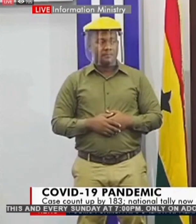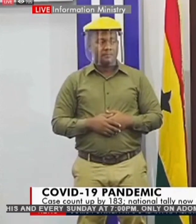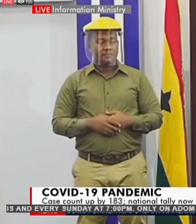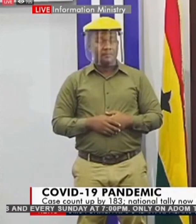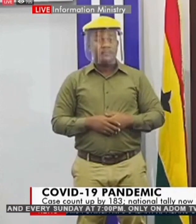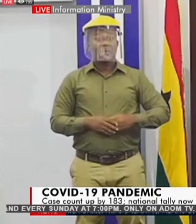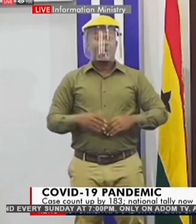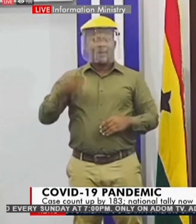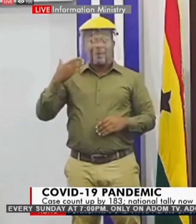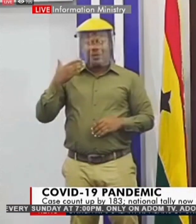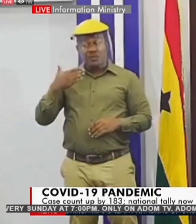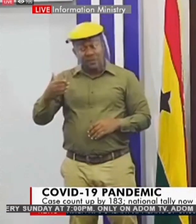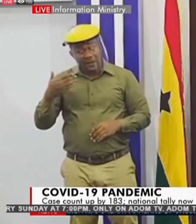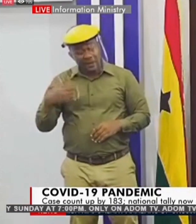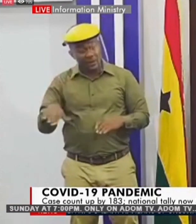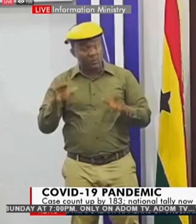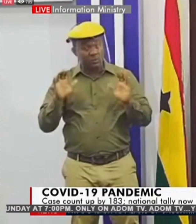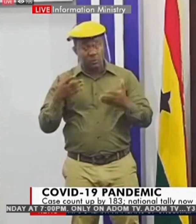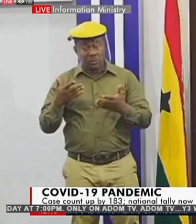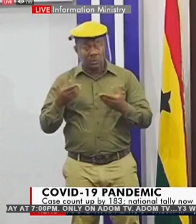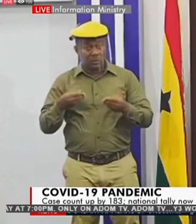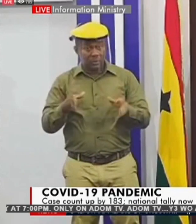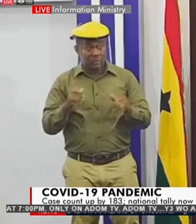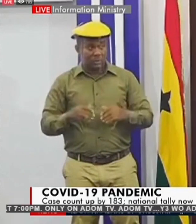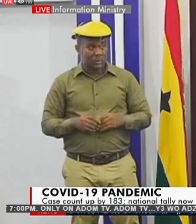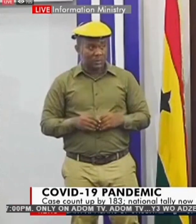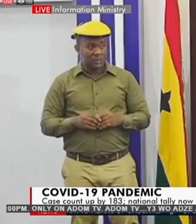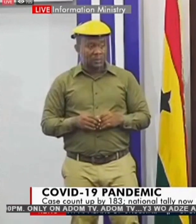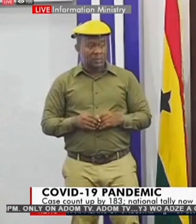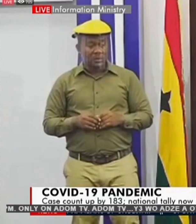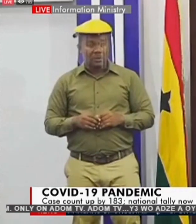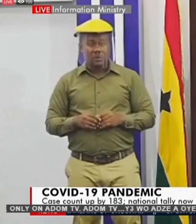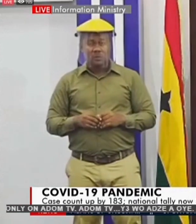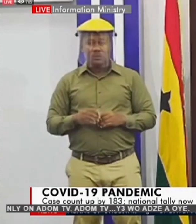Thank you, Honorable Minister, for the opportunity. Good evening, everyone.